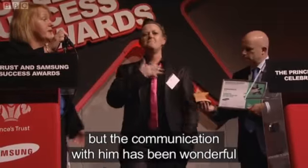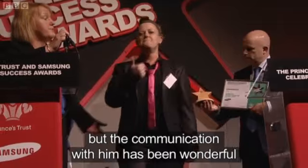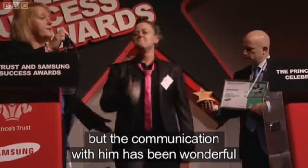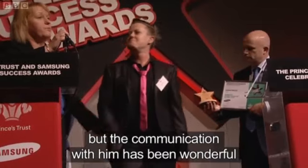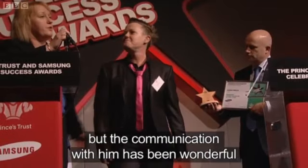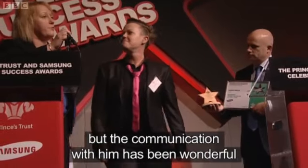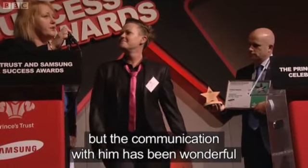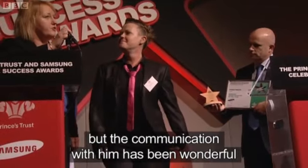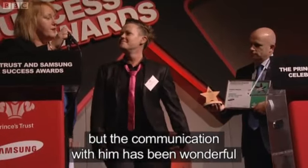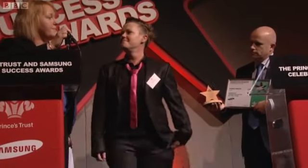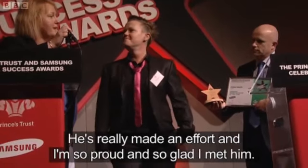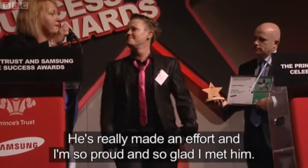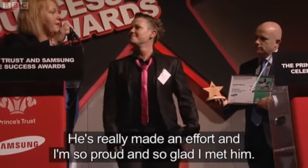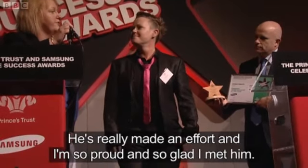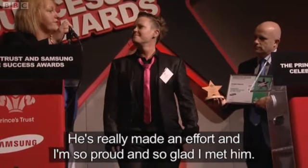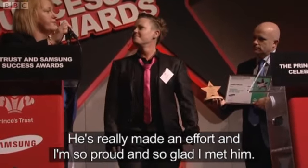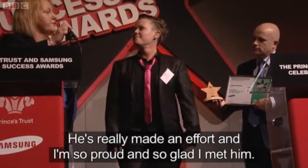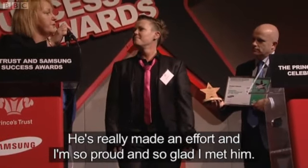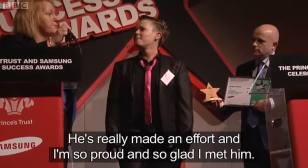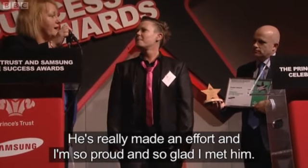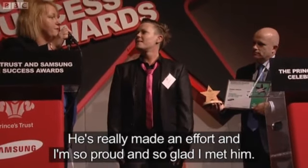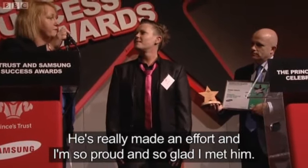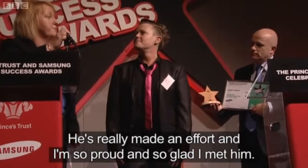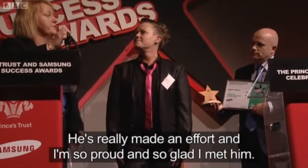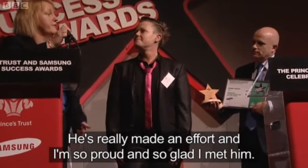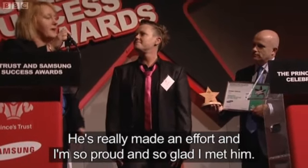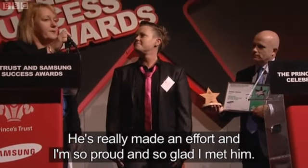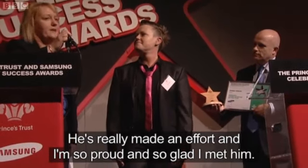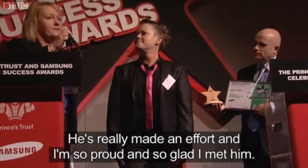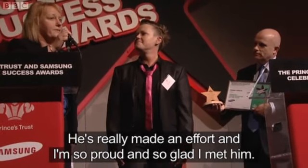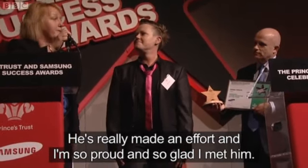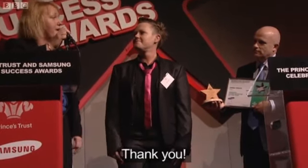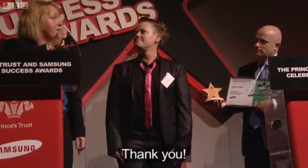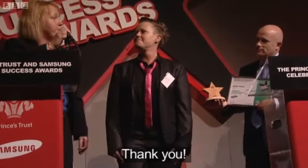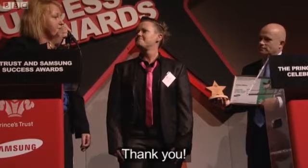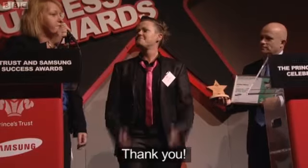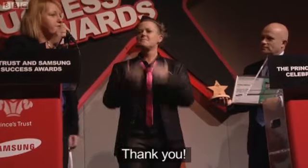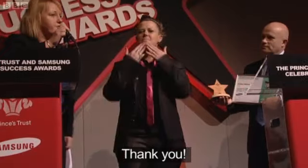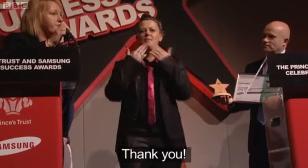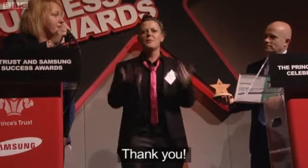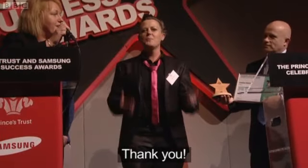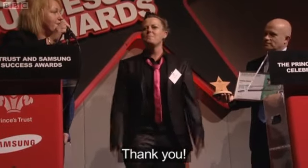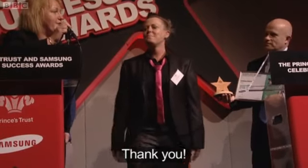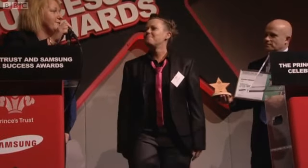been wonderful. He's really made an effort, and I'm so proud. I'm so glad I met him. And this thank you.